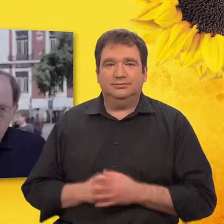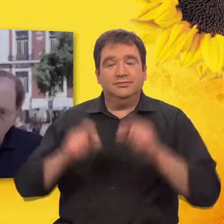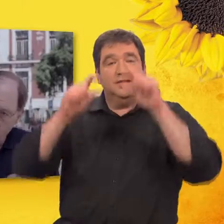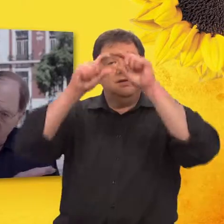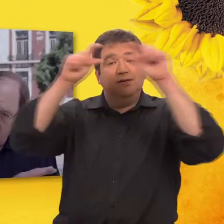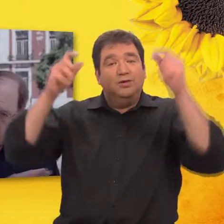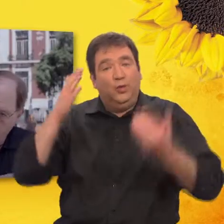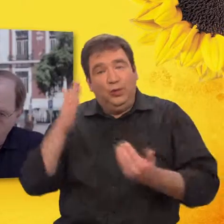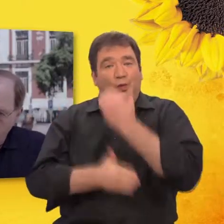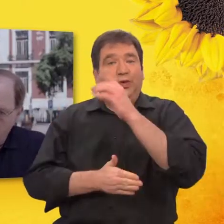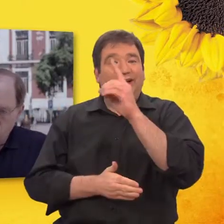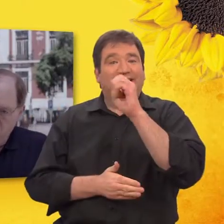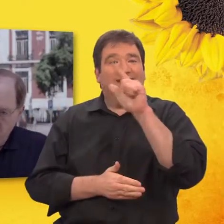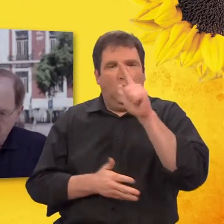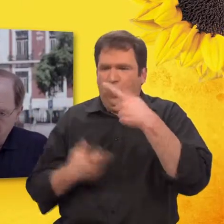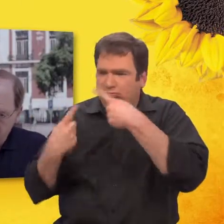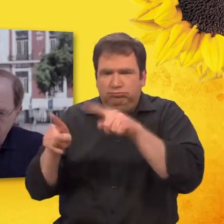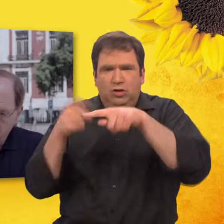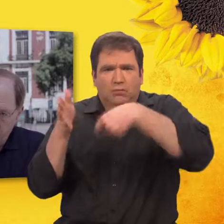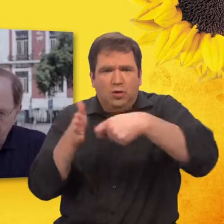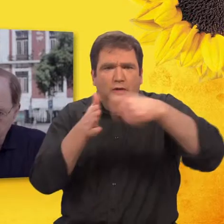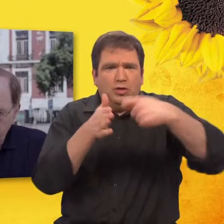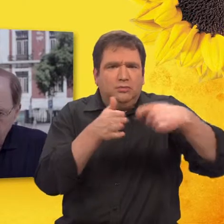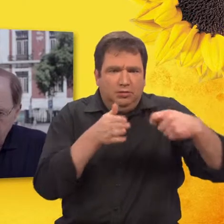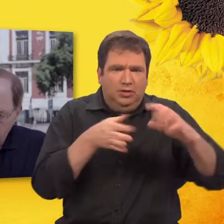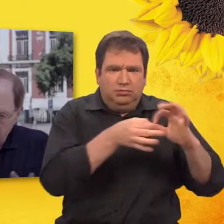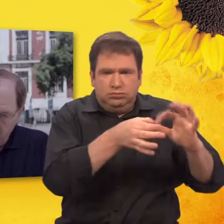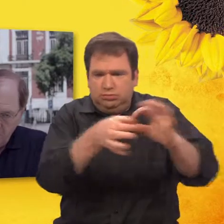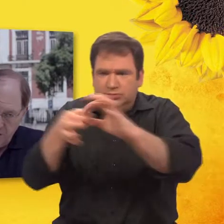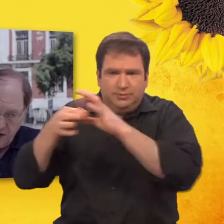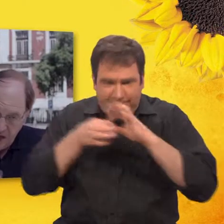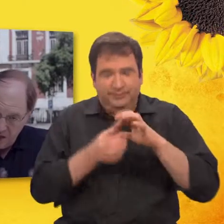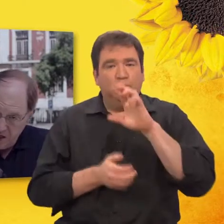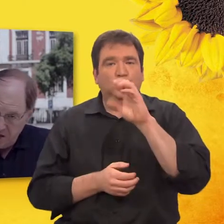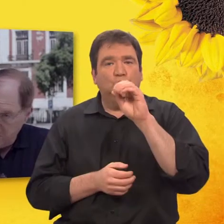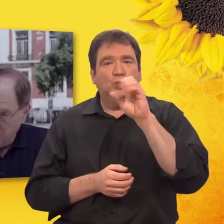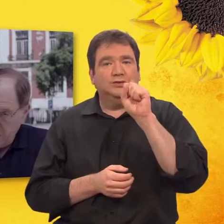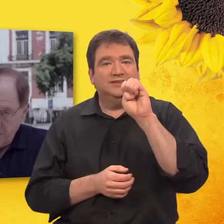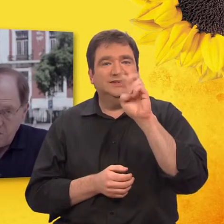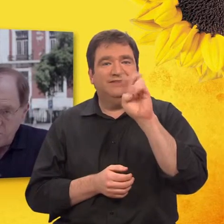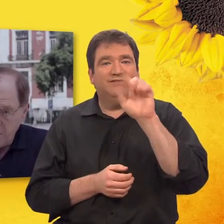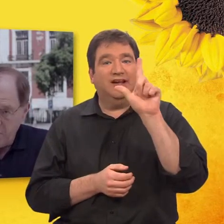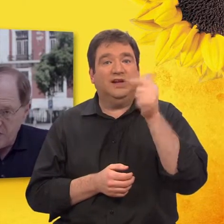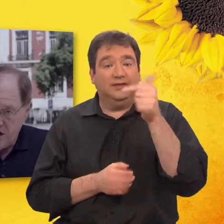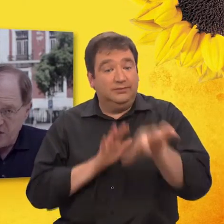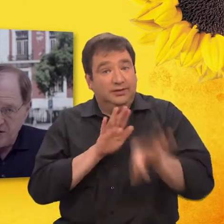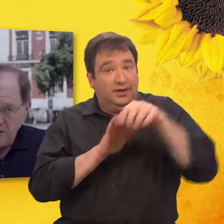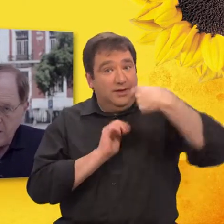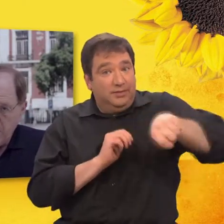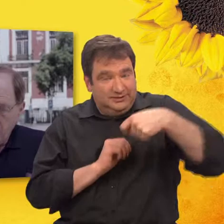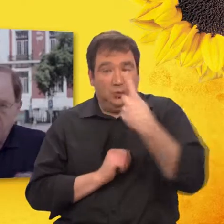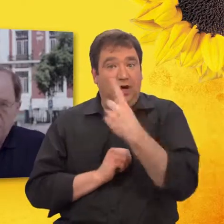The New Deal was a broad array of initiatives put together and enacted in really the first 100